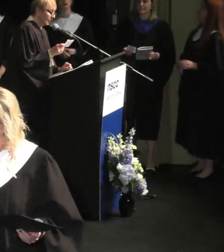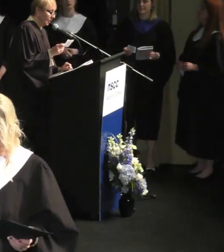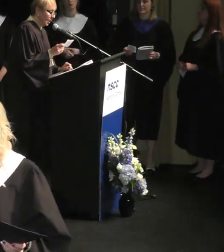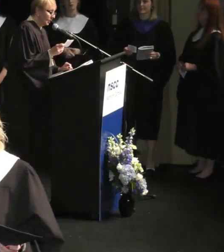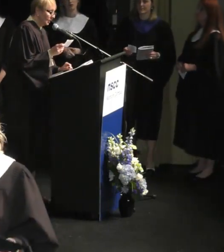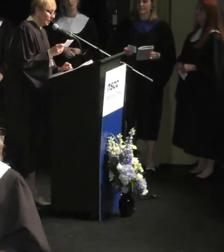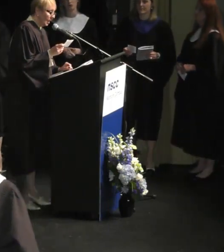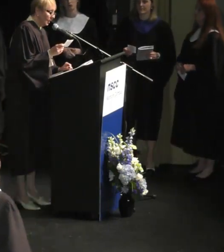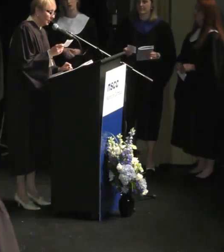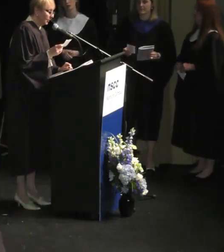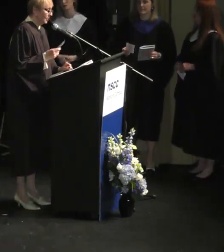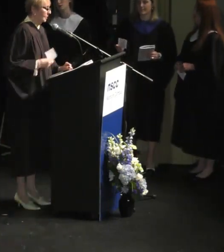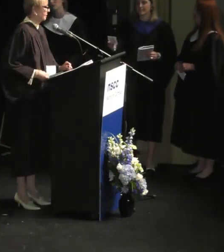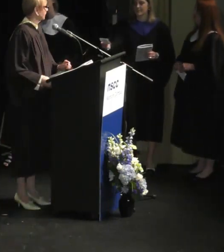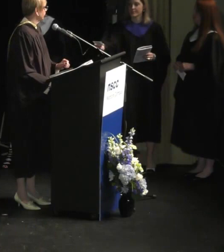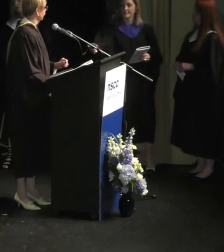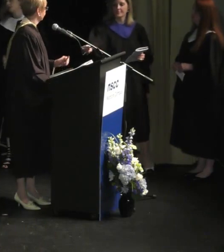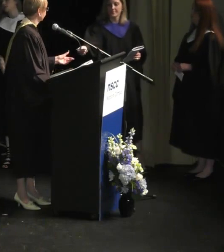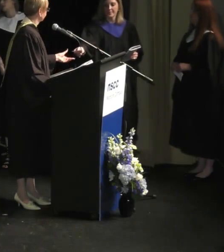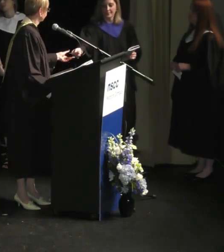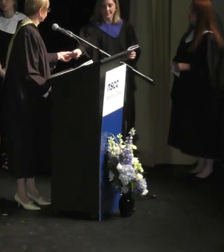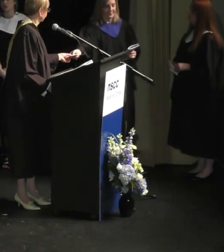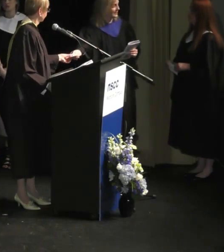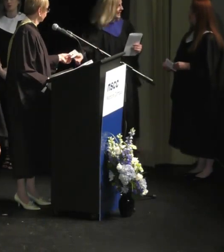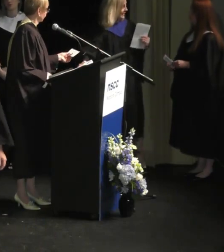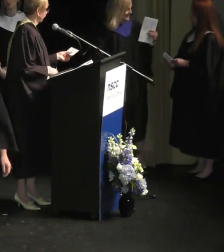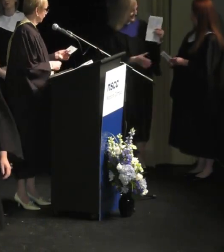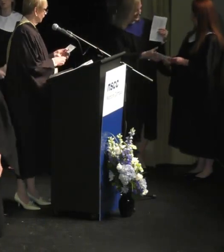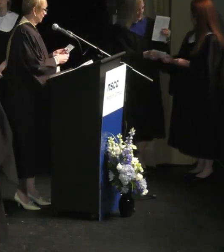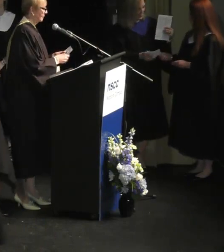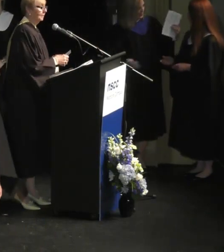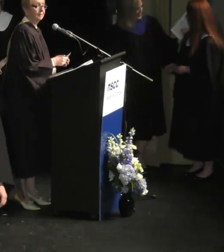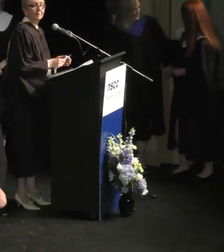Lisa McDonald, honors.